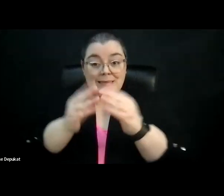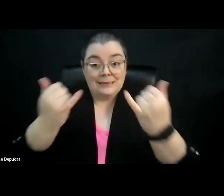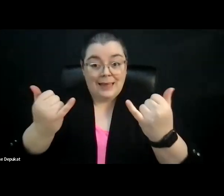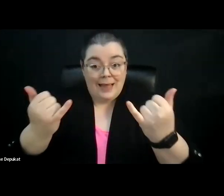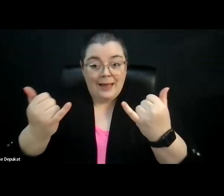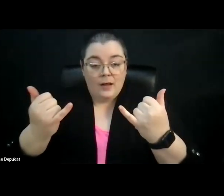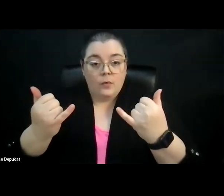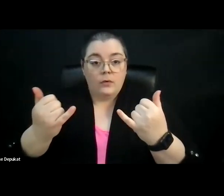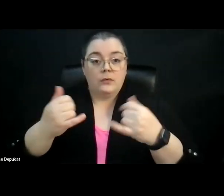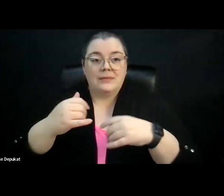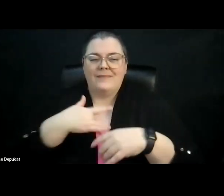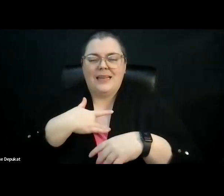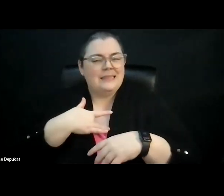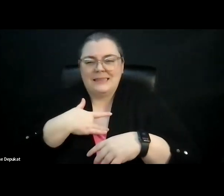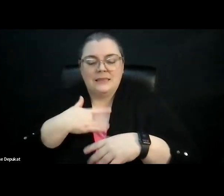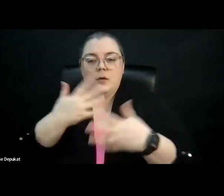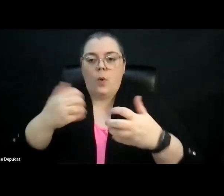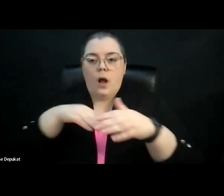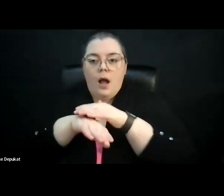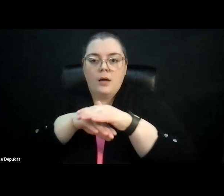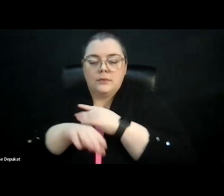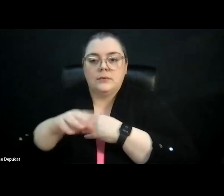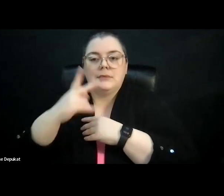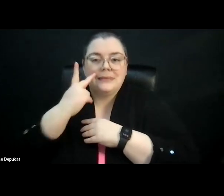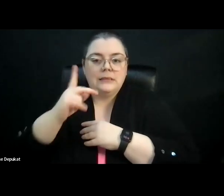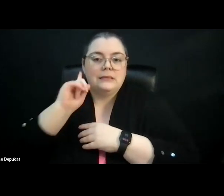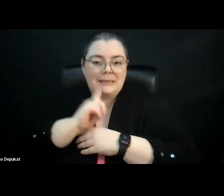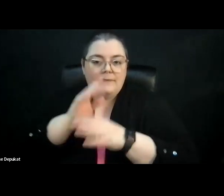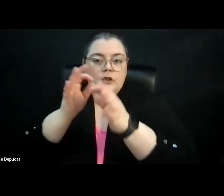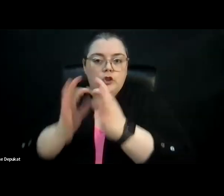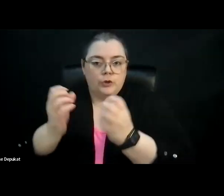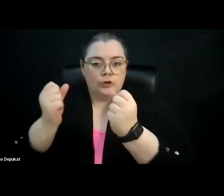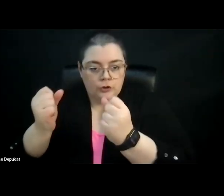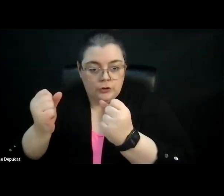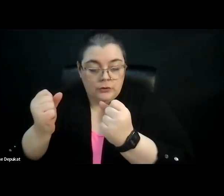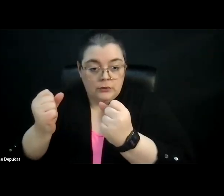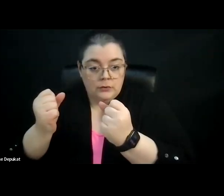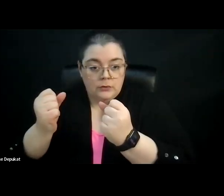If anyone in this meeting this evening feels like, this isn't working and I want to see the deaf interpreter,